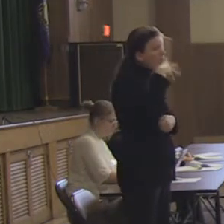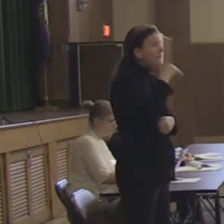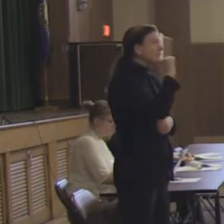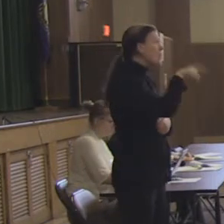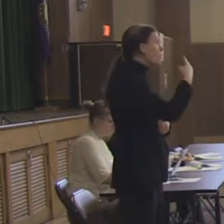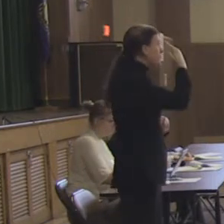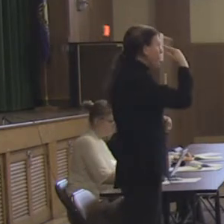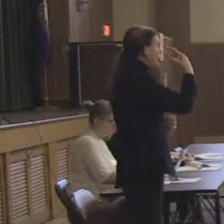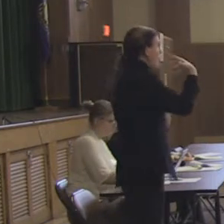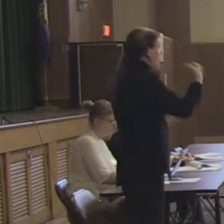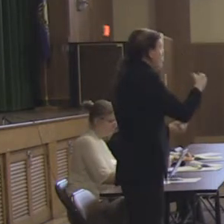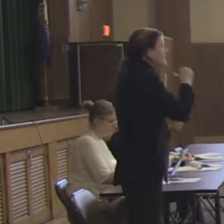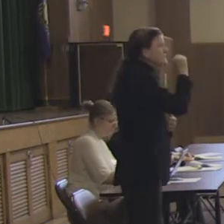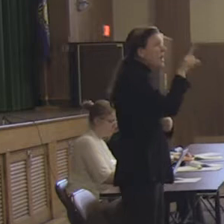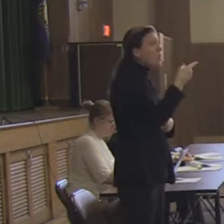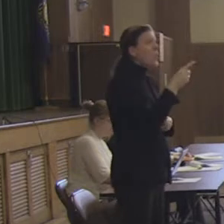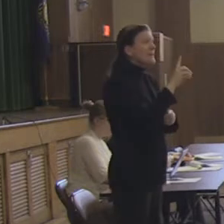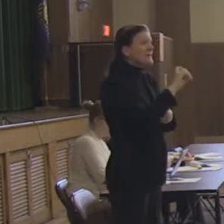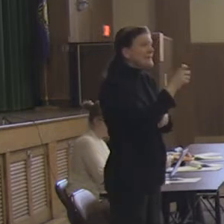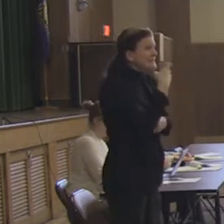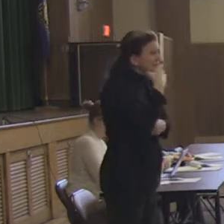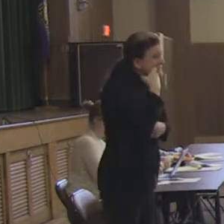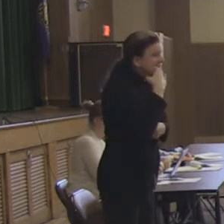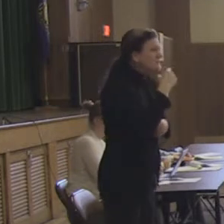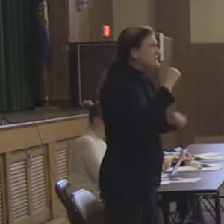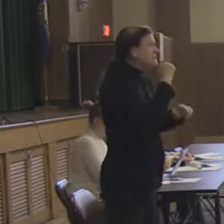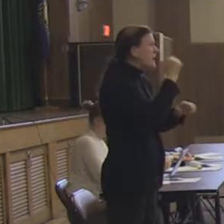mental health and it's not just a person living with